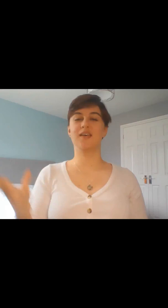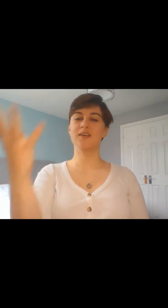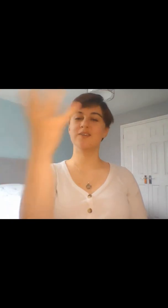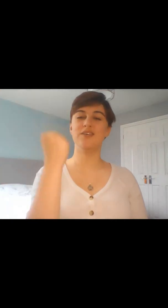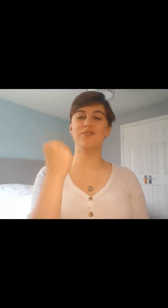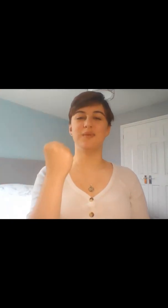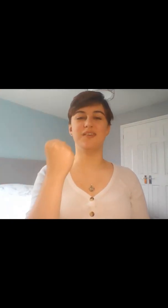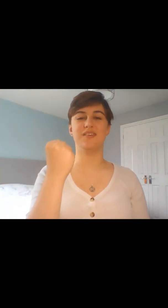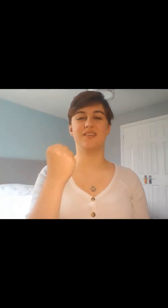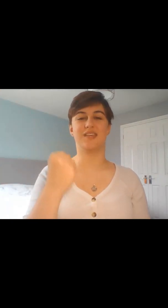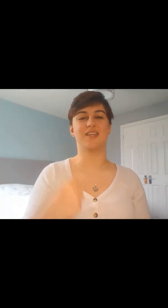achievement,